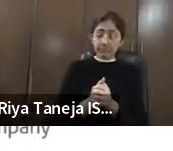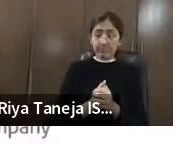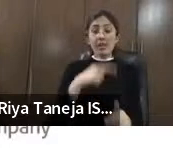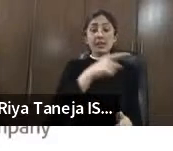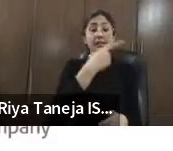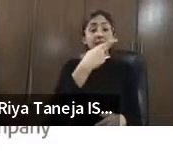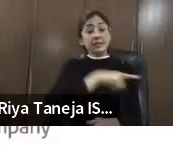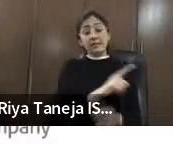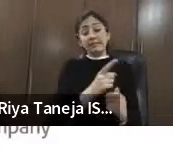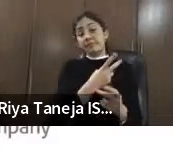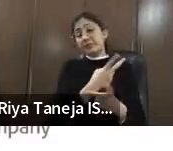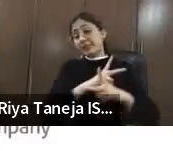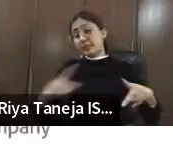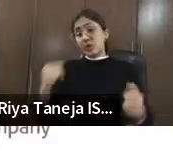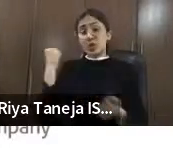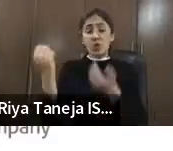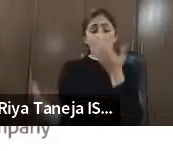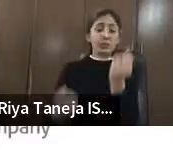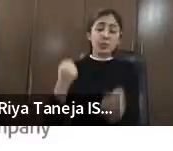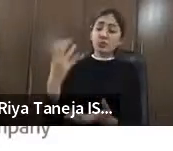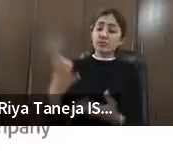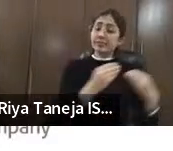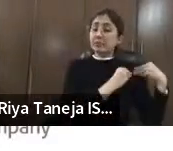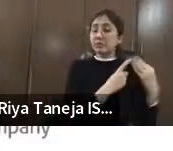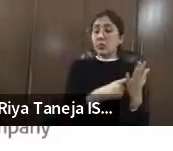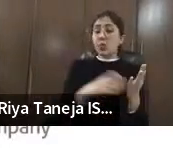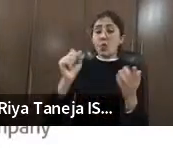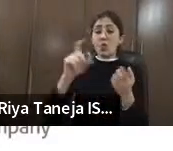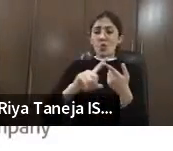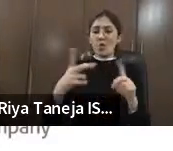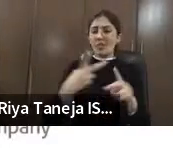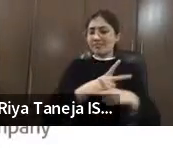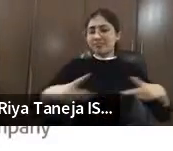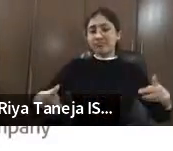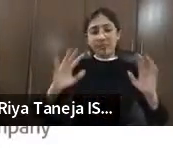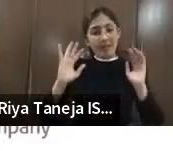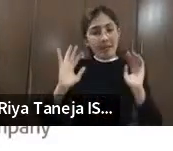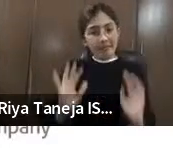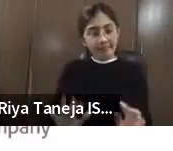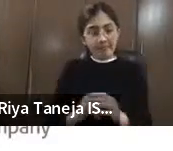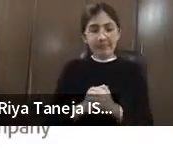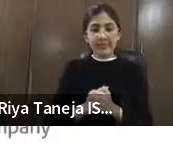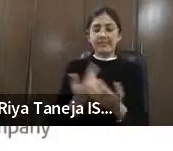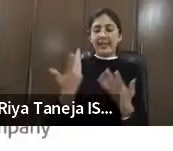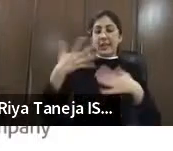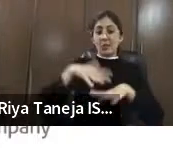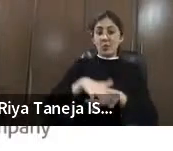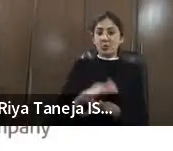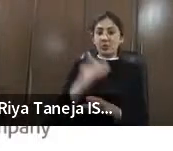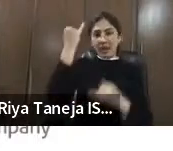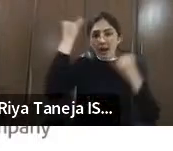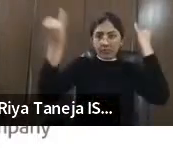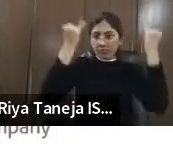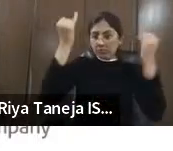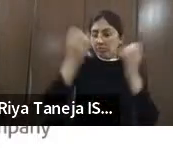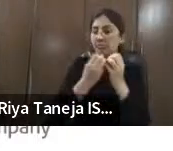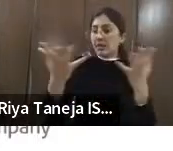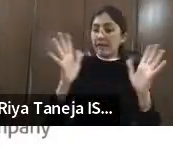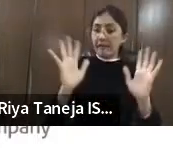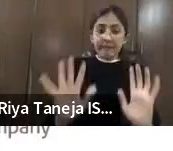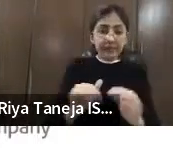contributing towards the welfare of the disabled community through a multitude of inclusive initiatives, such as